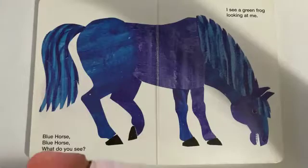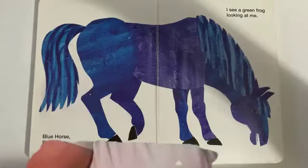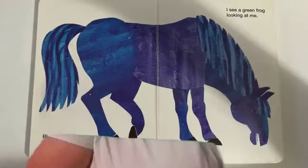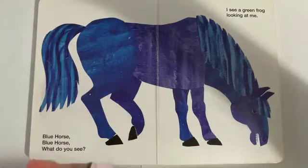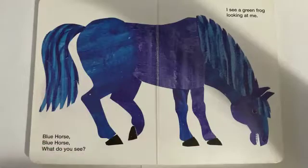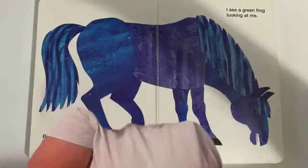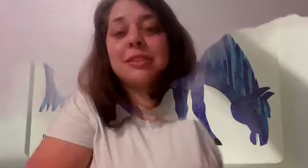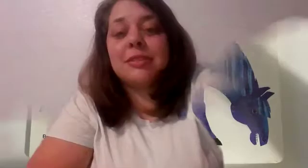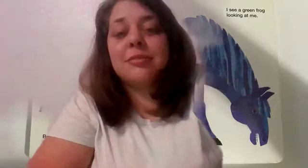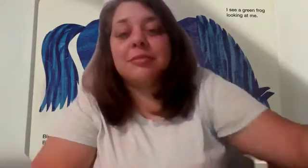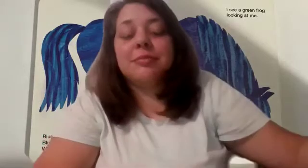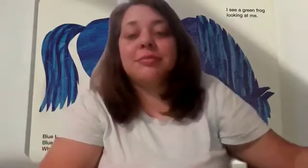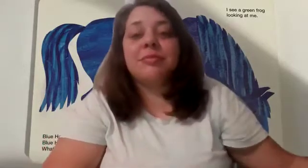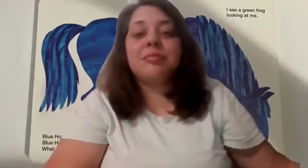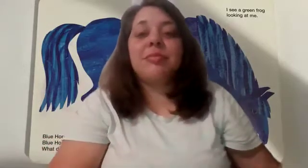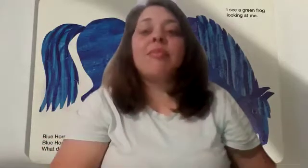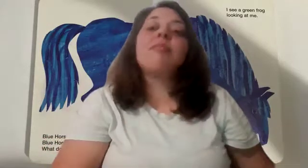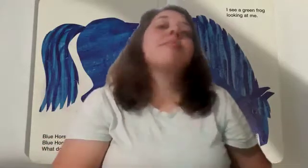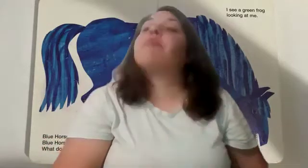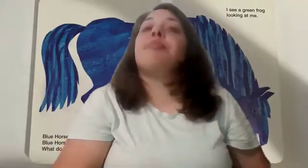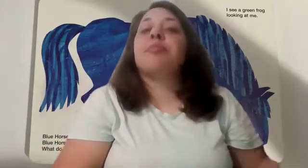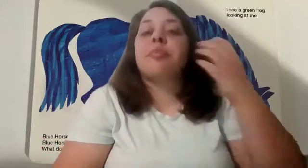It's a blue horse.